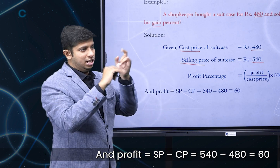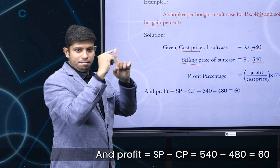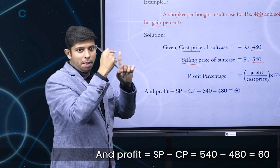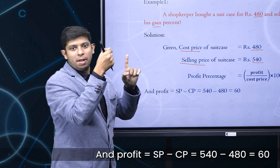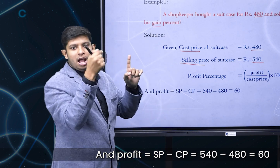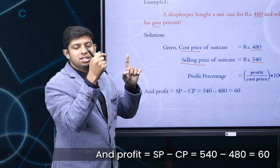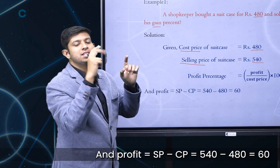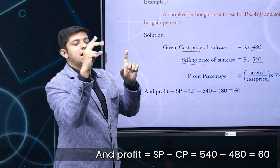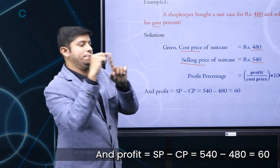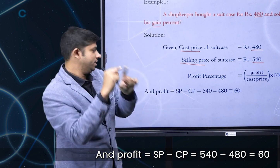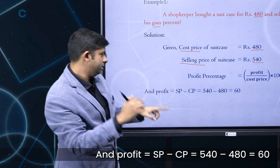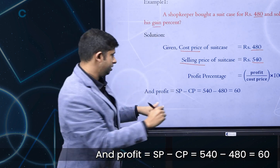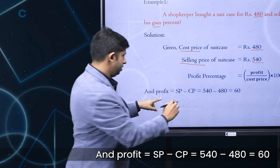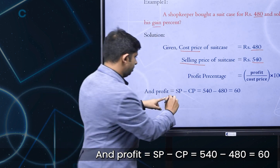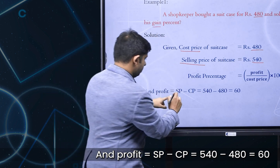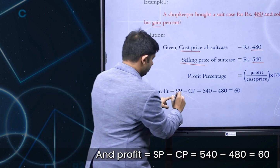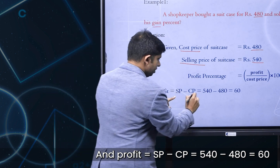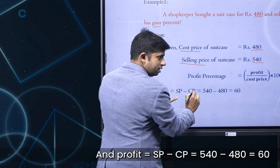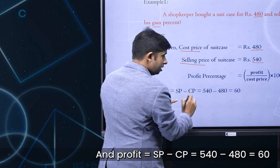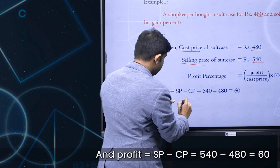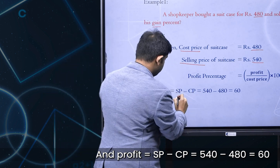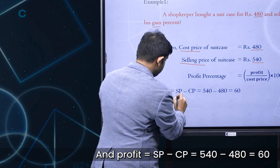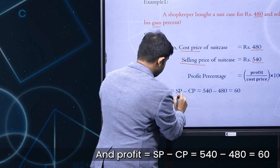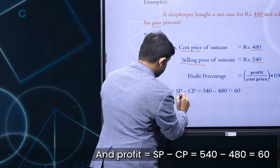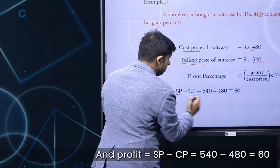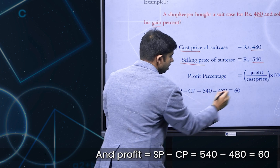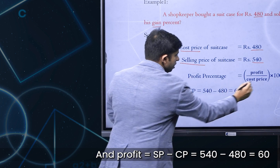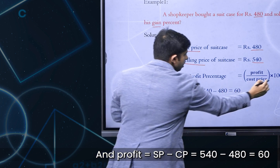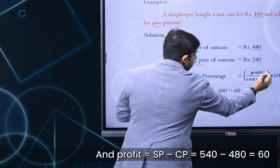minus 480 is equal to 60.